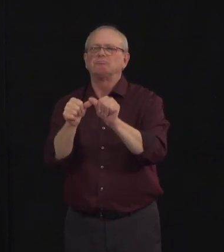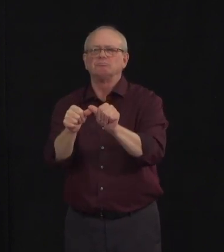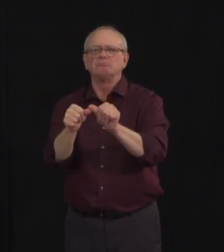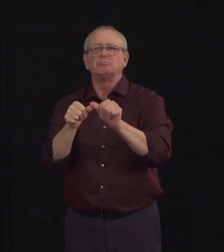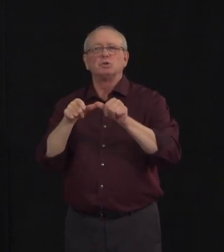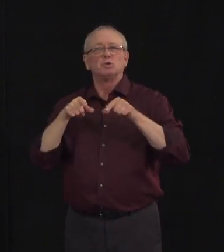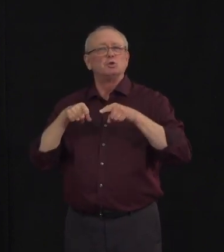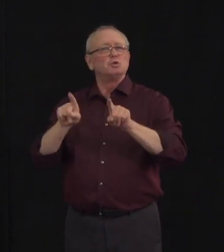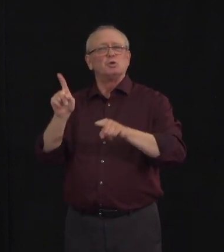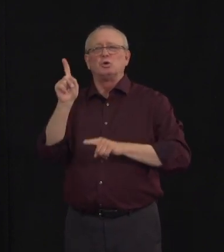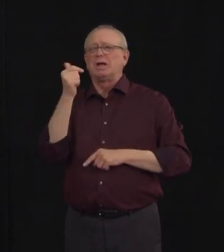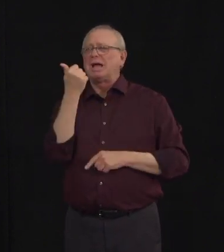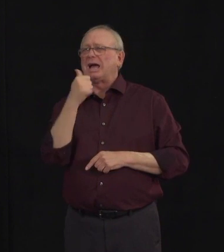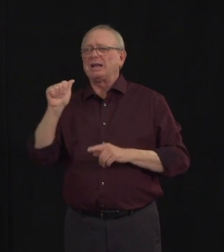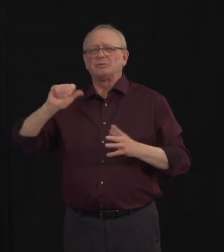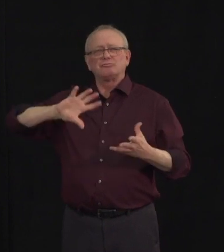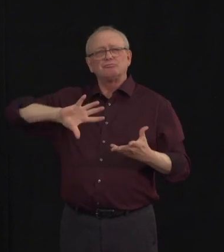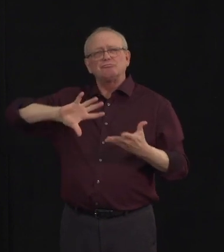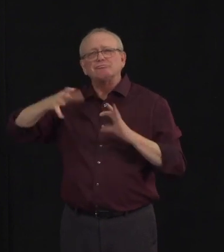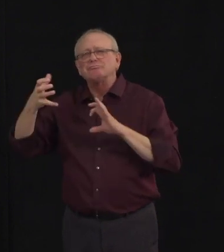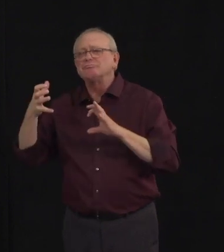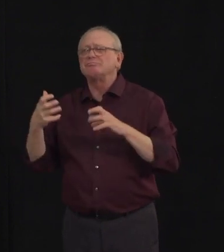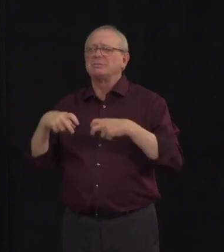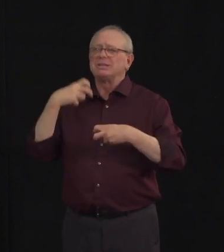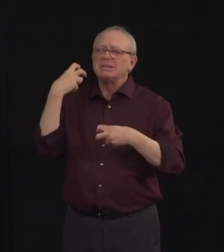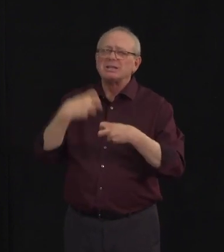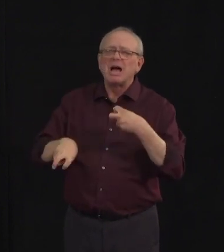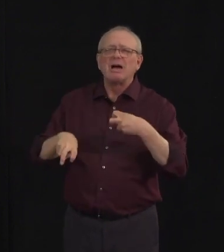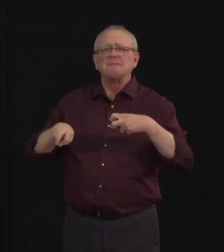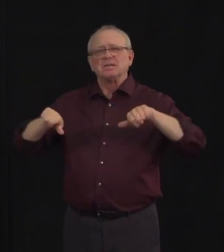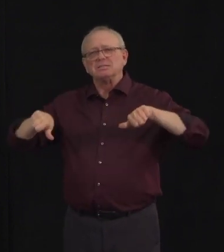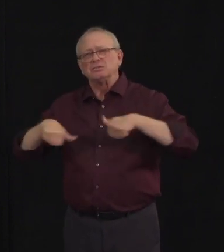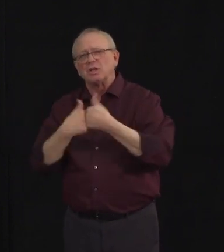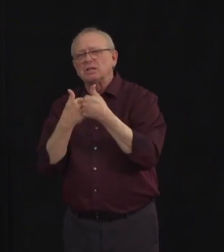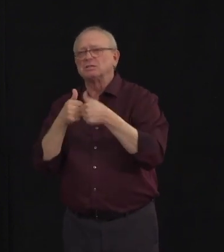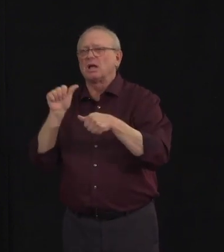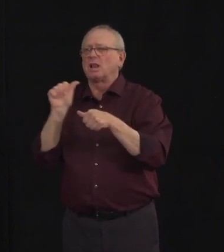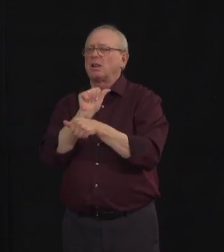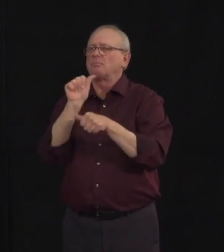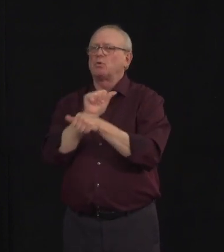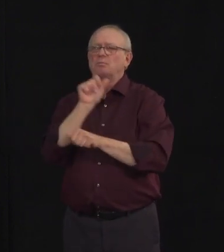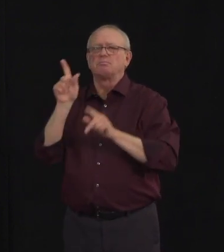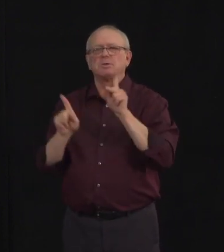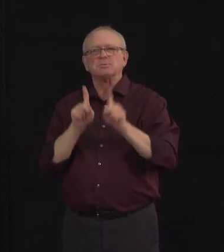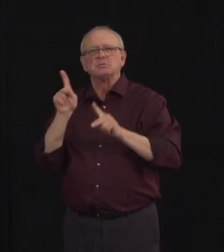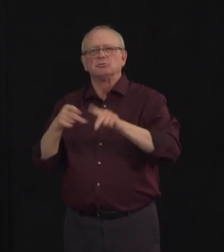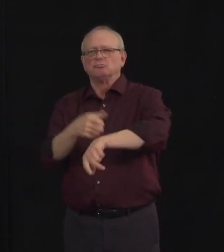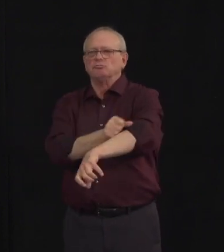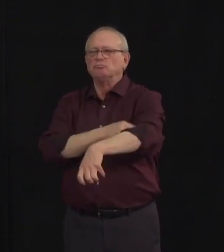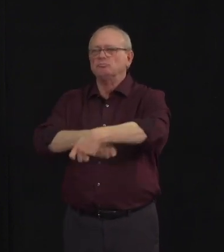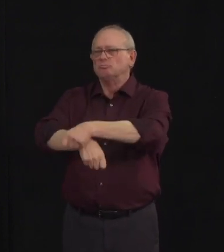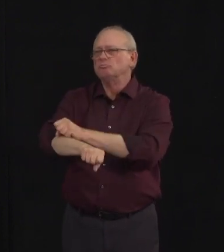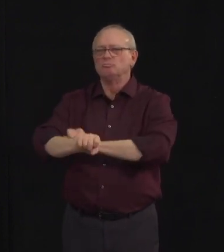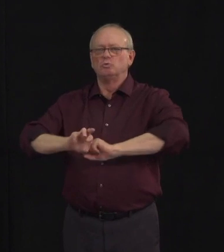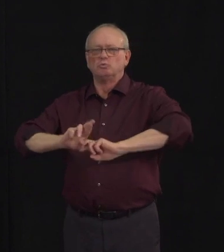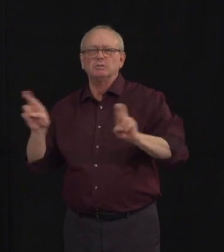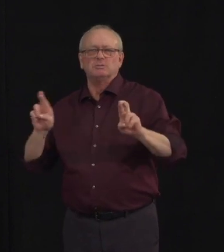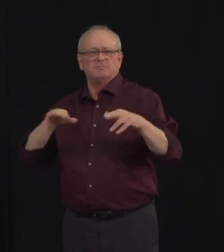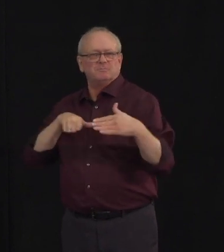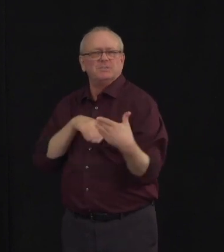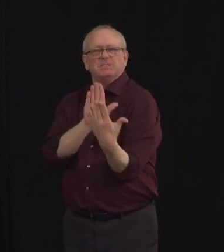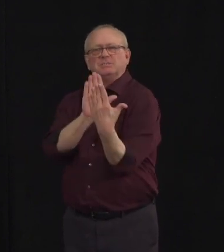an entrepreneurial spirit. By working together, I know we can ensure our sacrifices to slow the spread